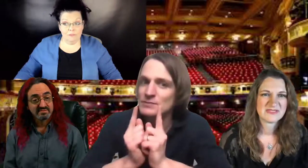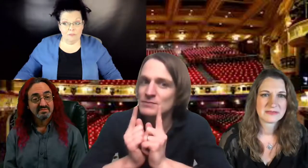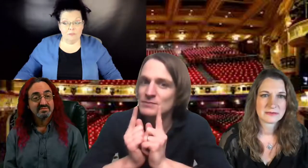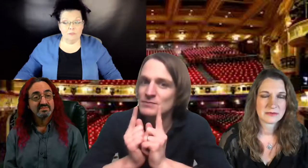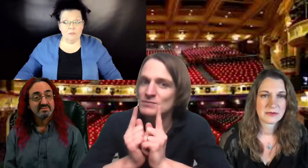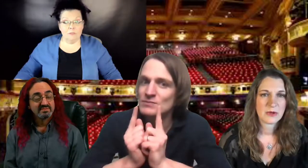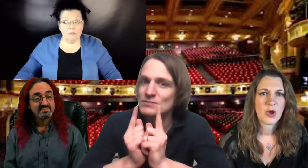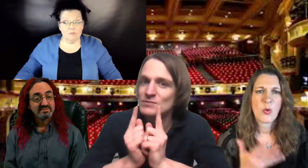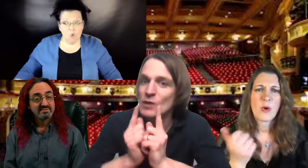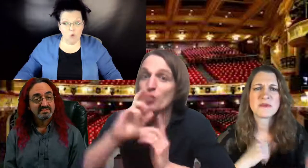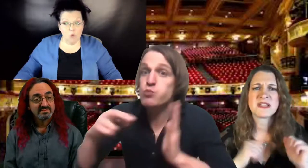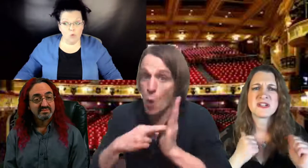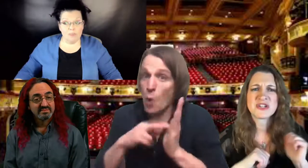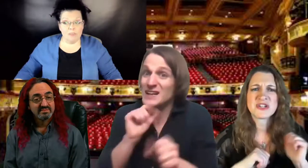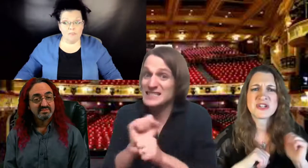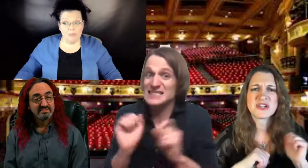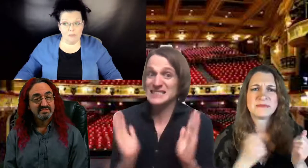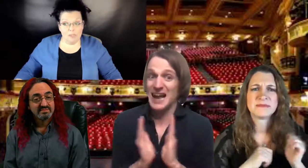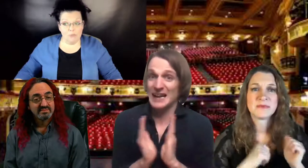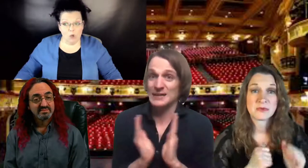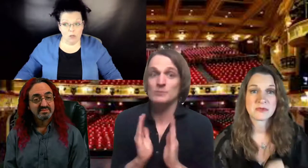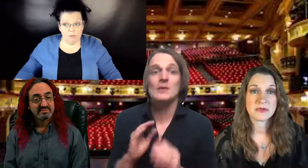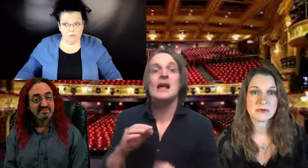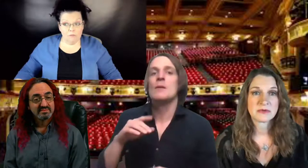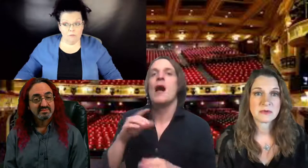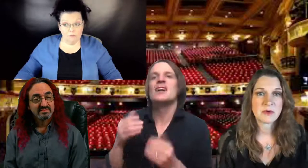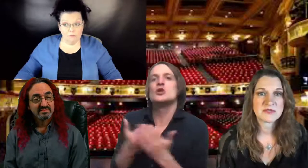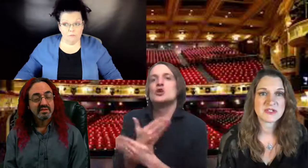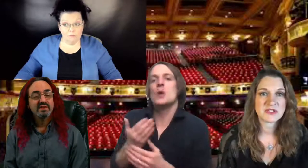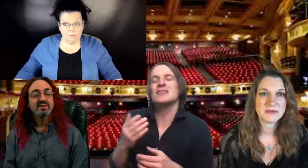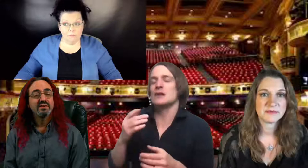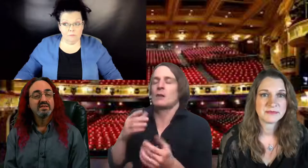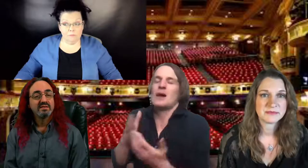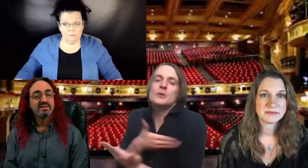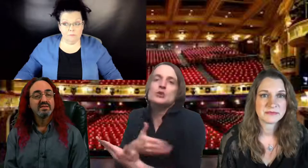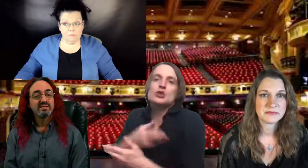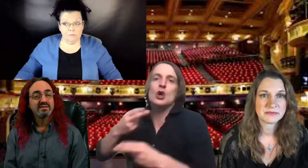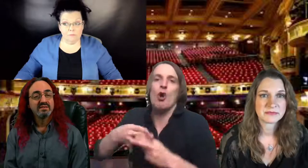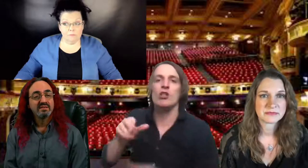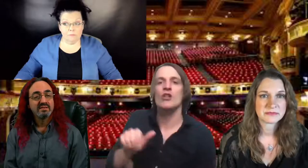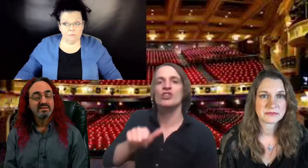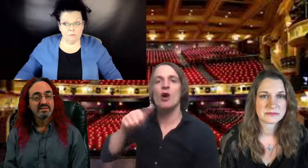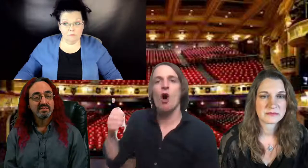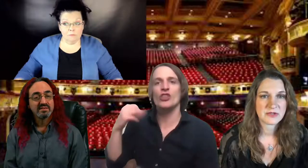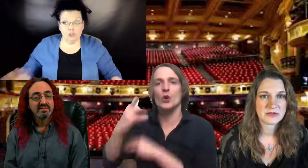But the role was very small. What was the show?